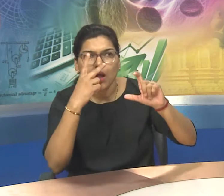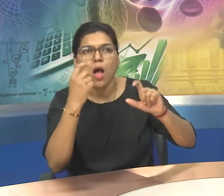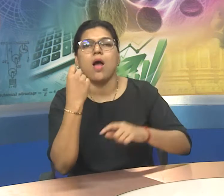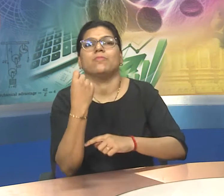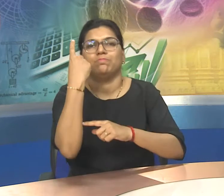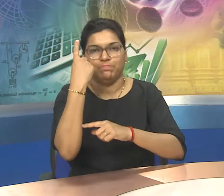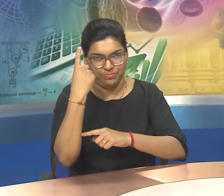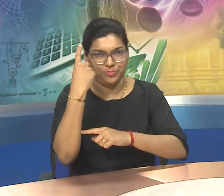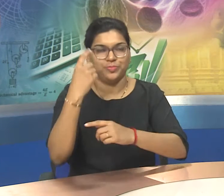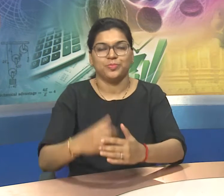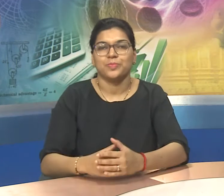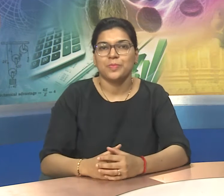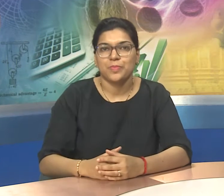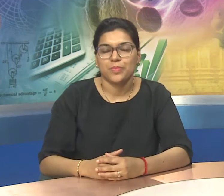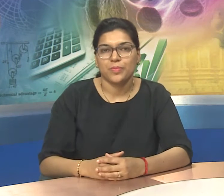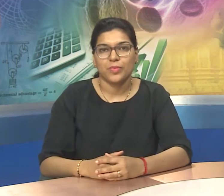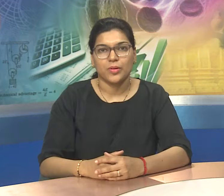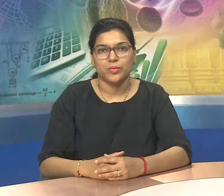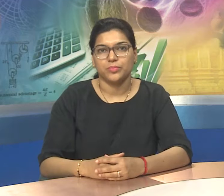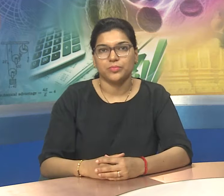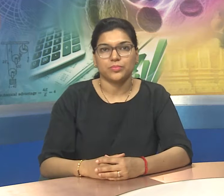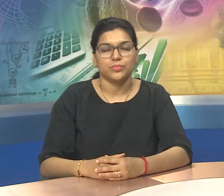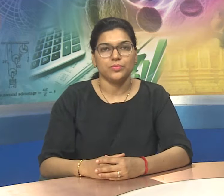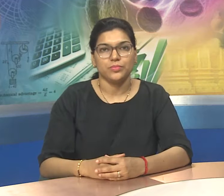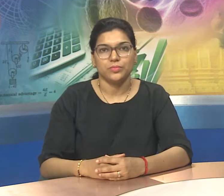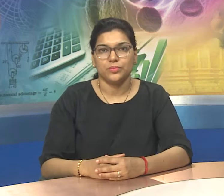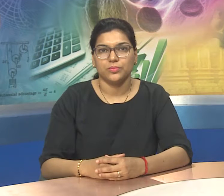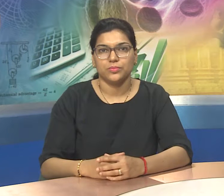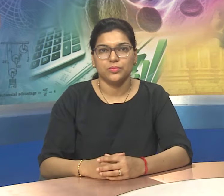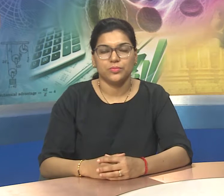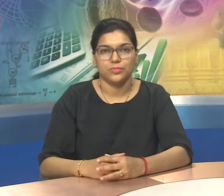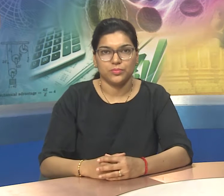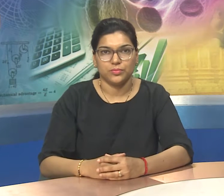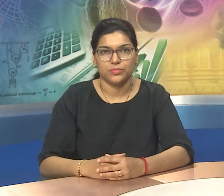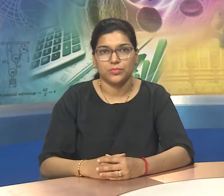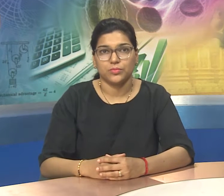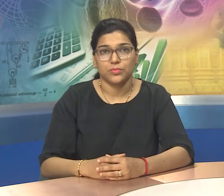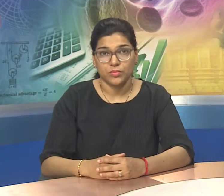going to explain with more examples in further slides.